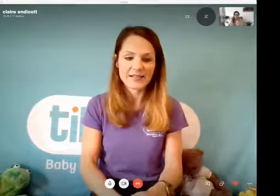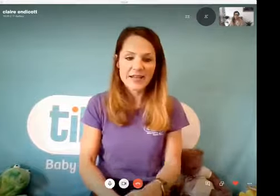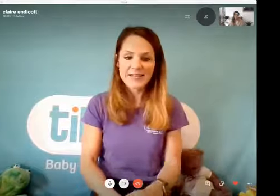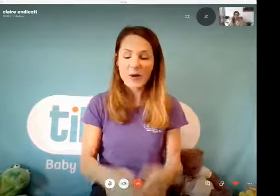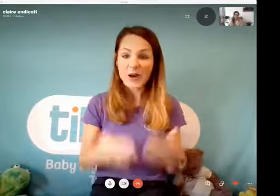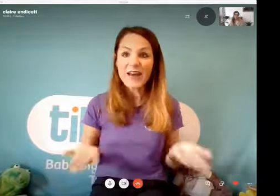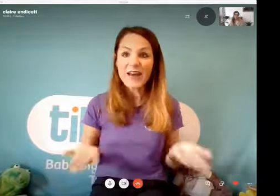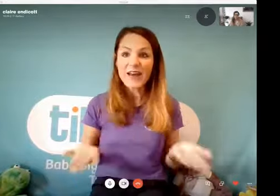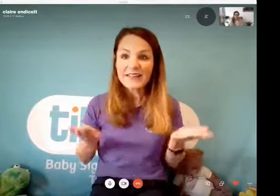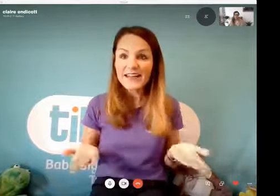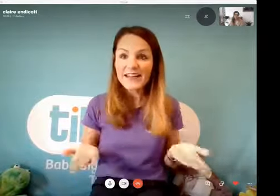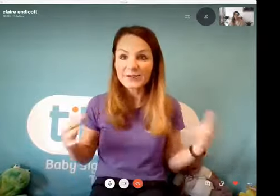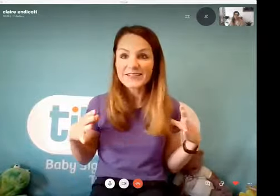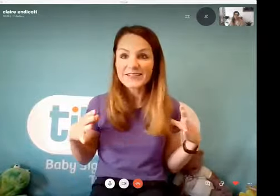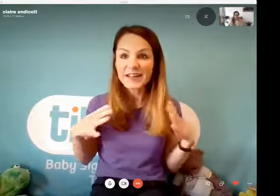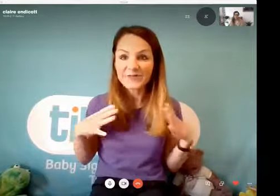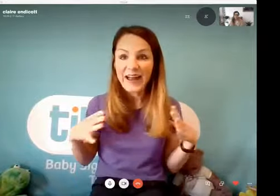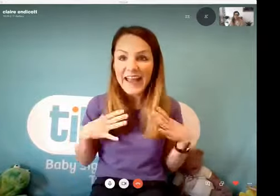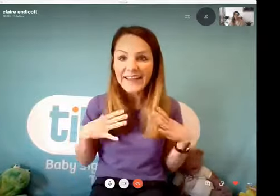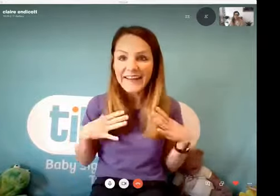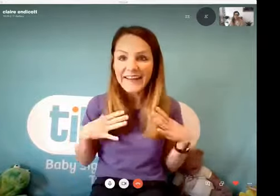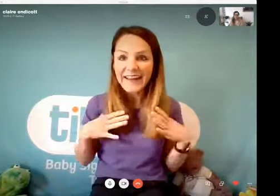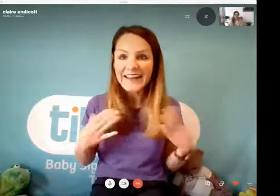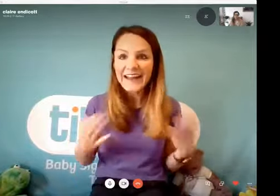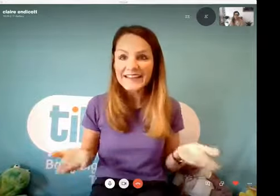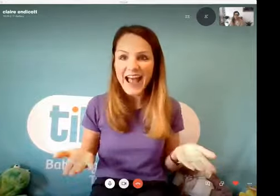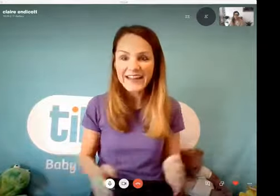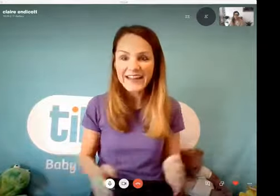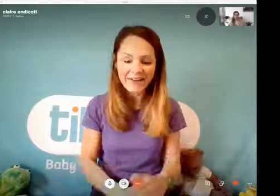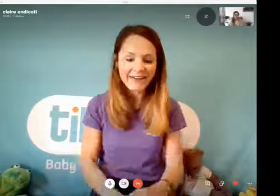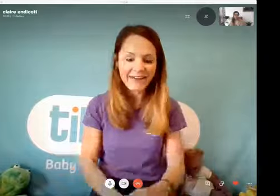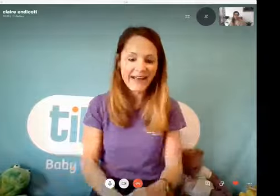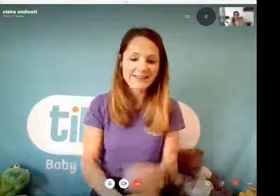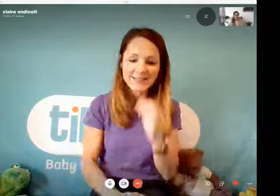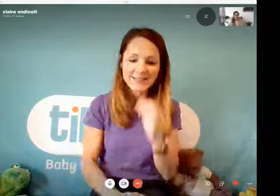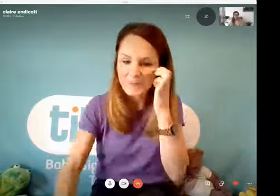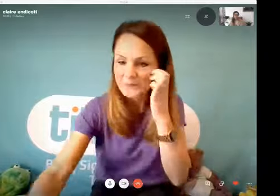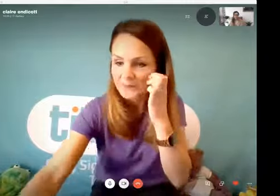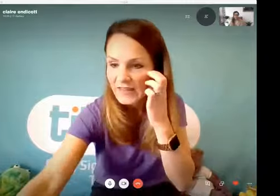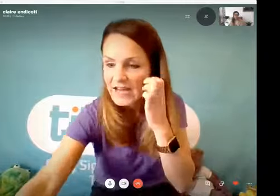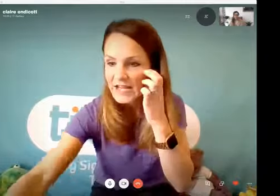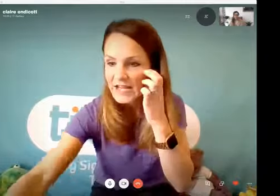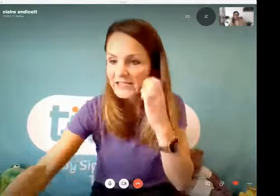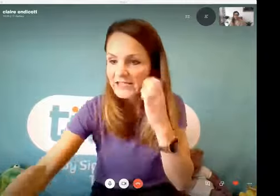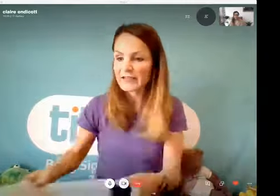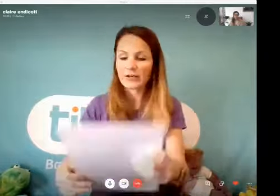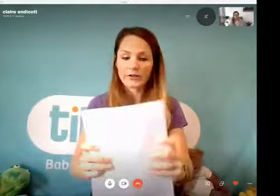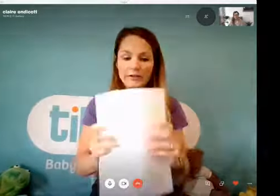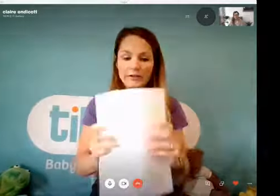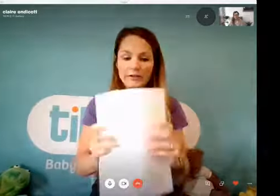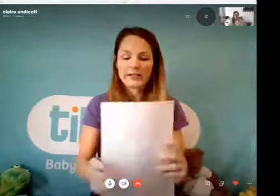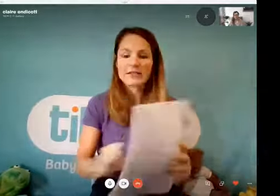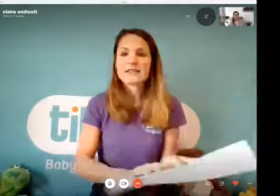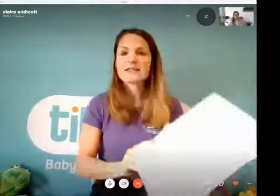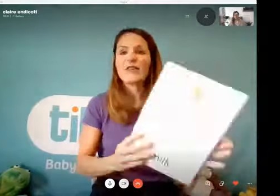you ready, or should I say, you ready? Yeah, today? Okay, so let's have a little look. So the first sign